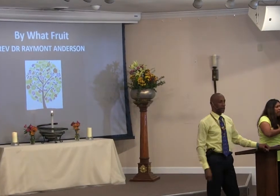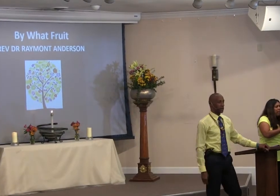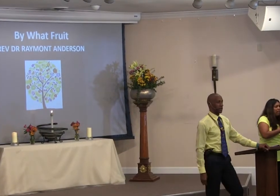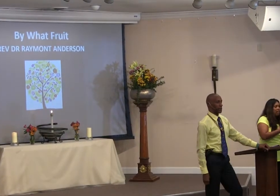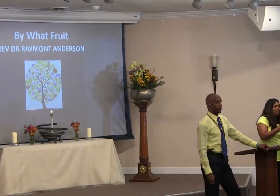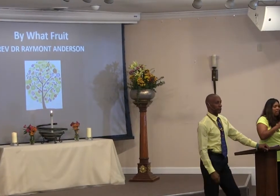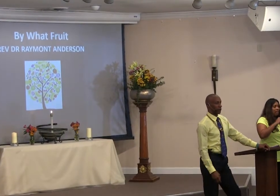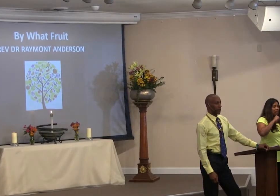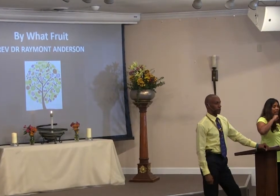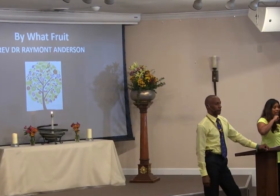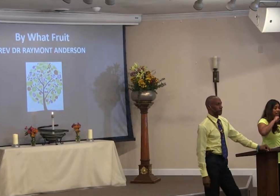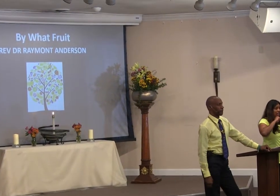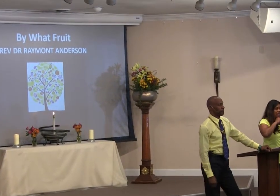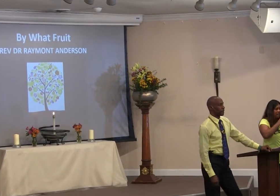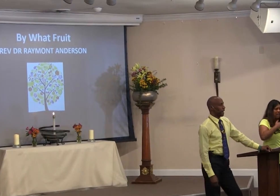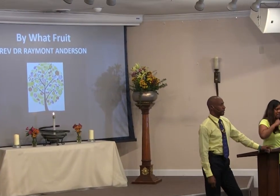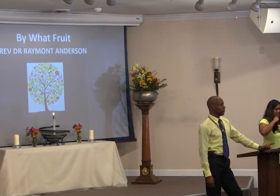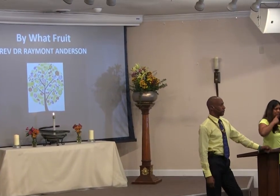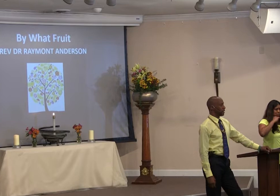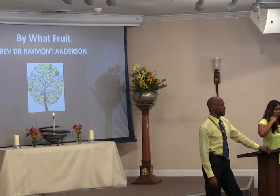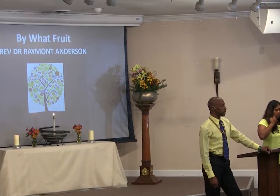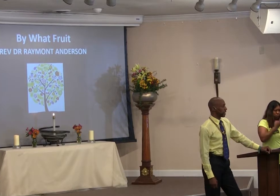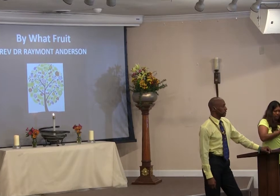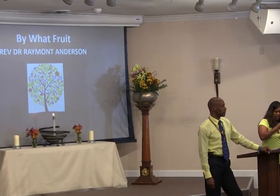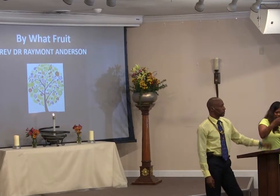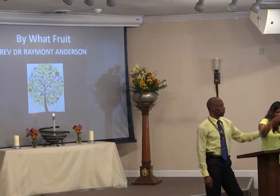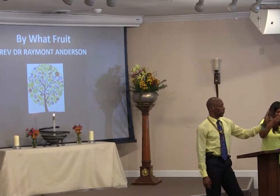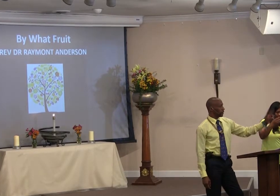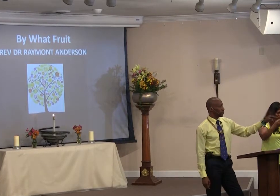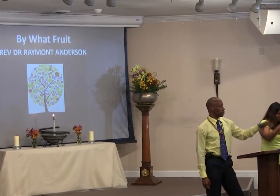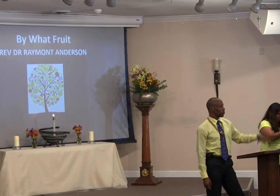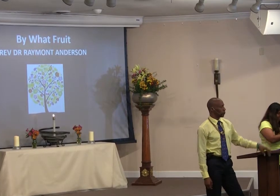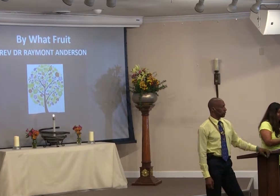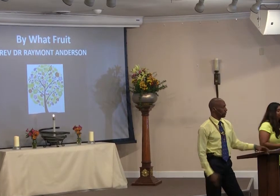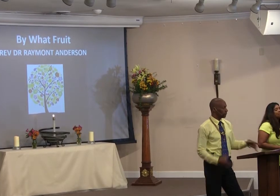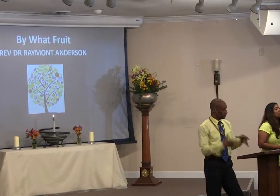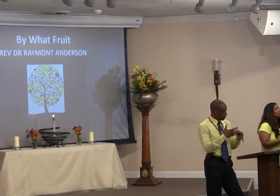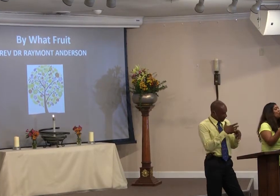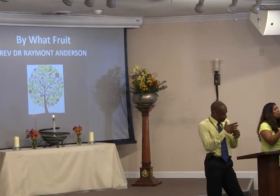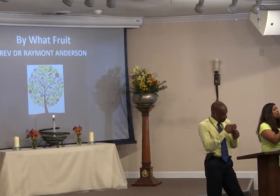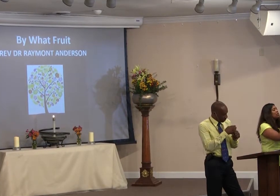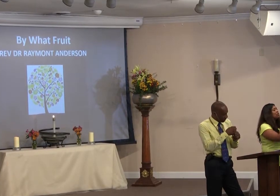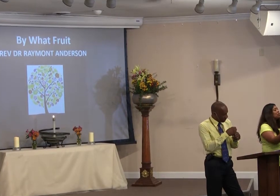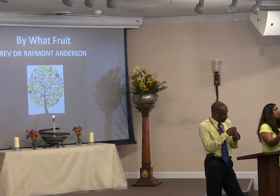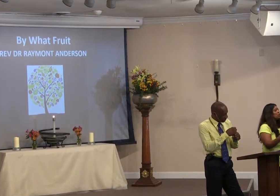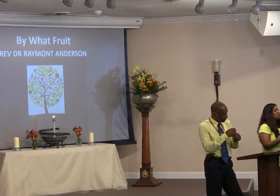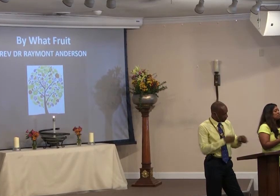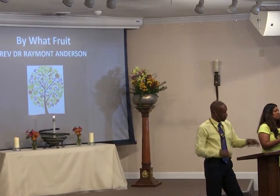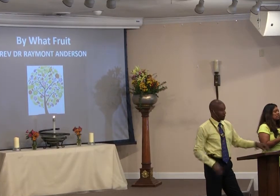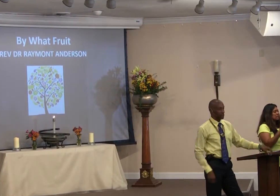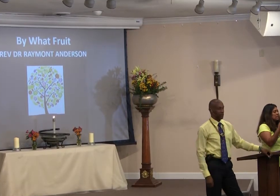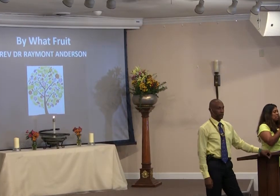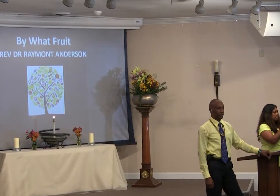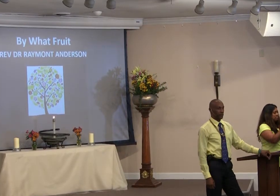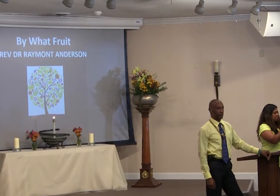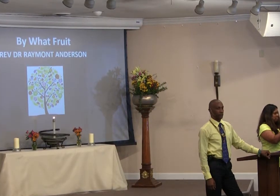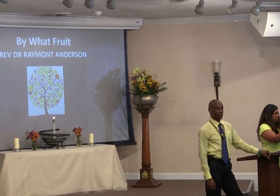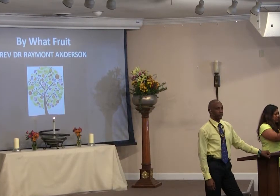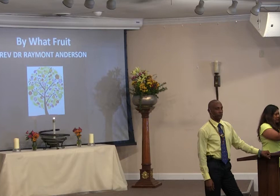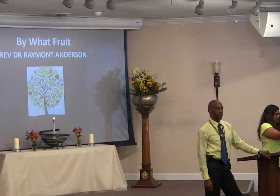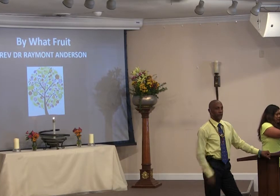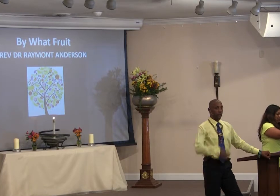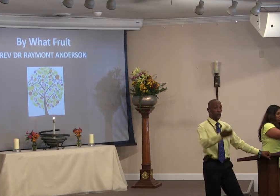juice is never going to come out of it, right? And he would then say, when you get squeezed, what comes out of